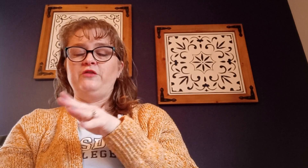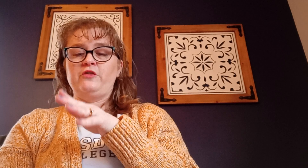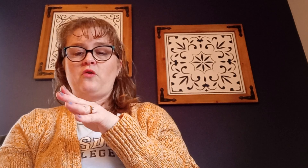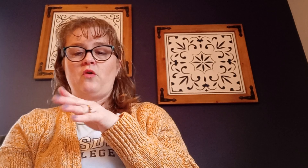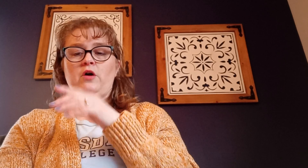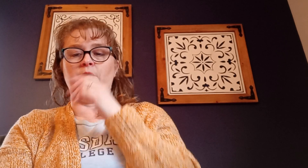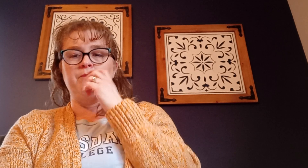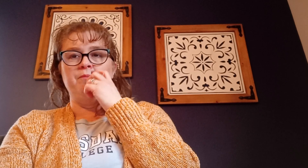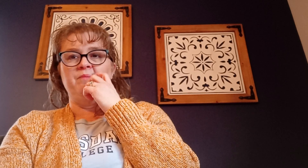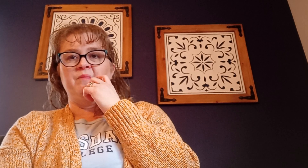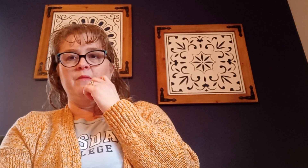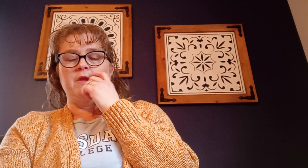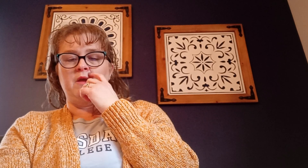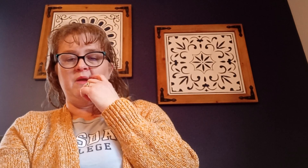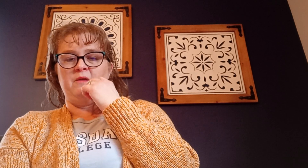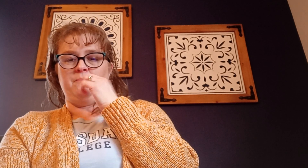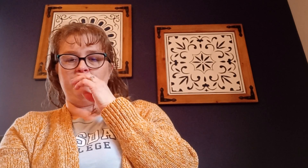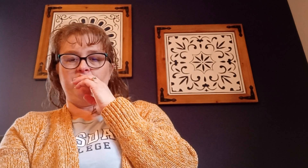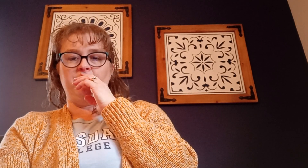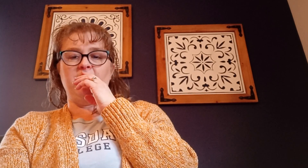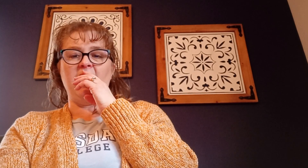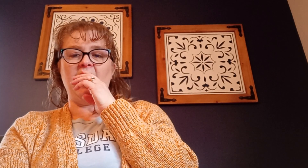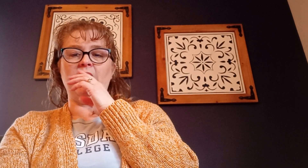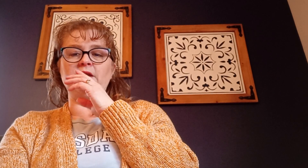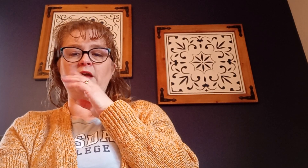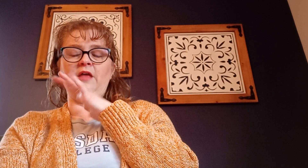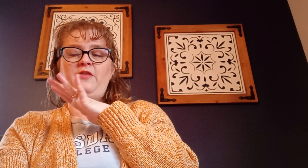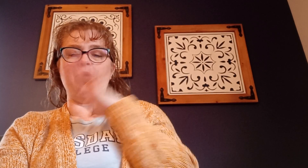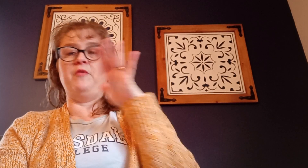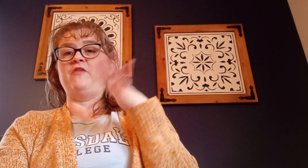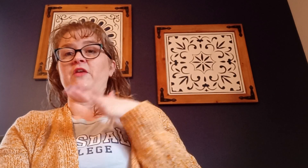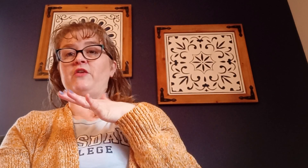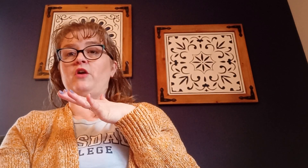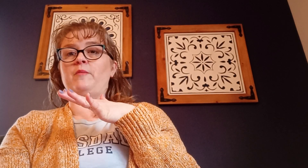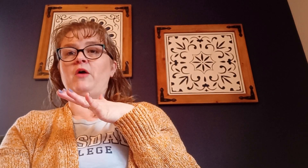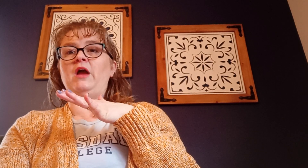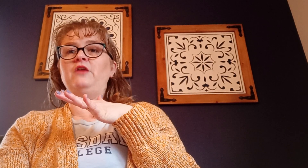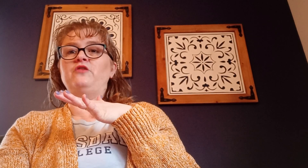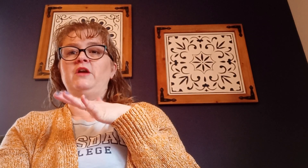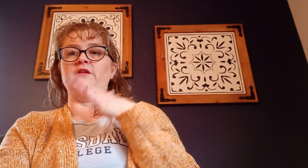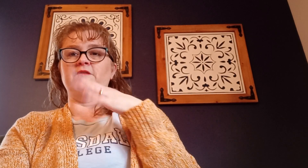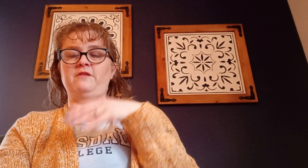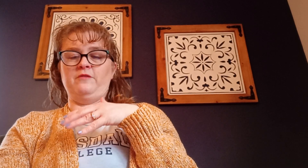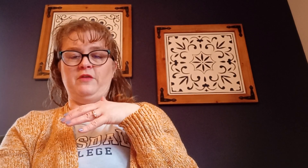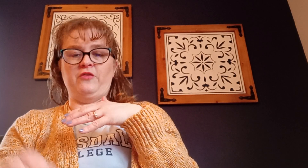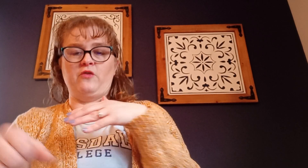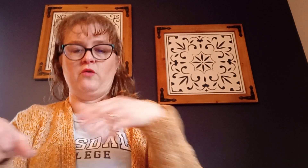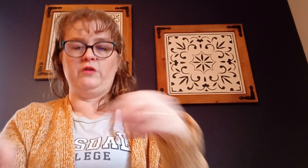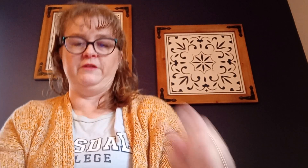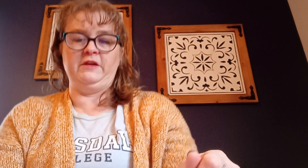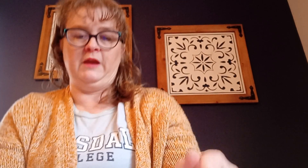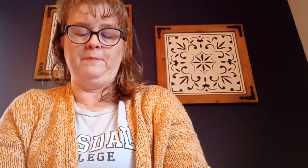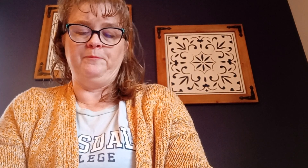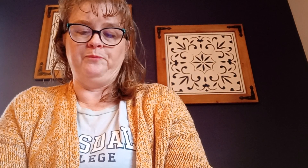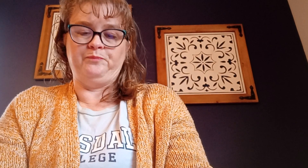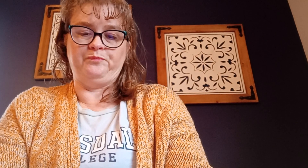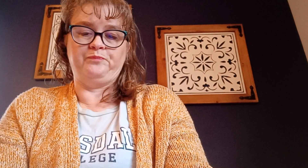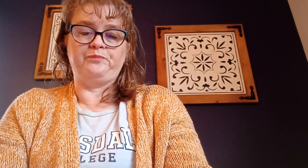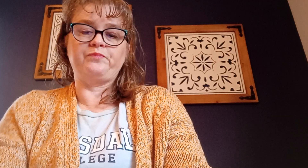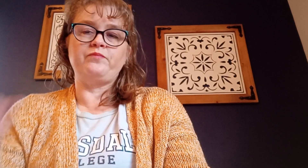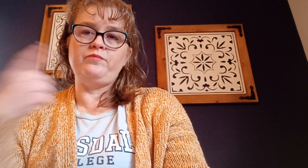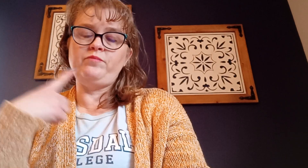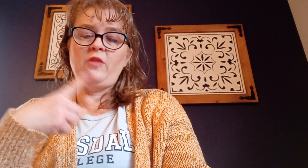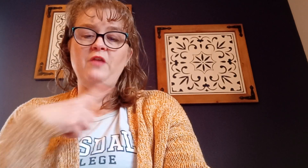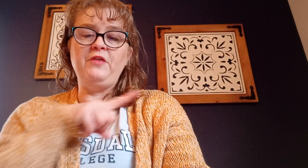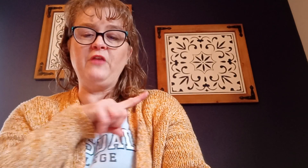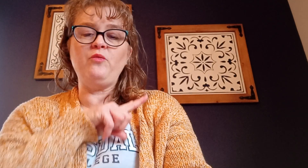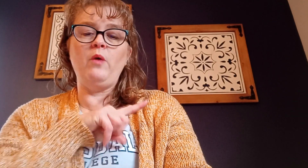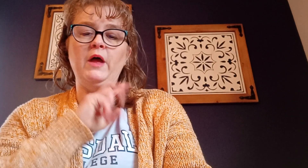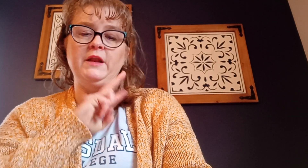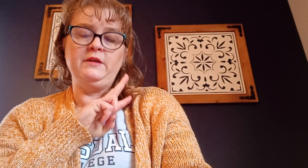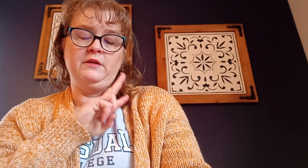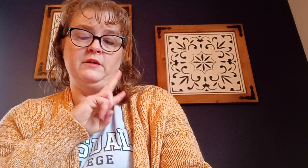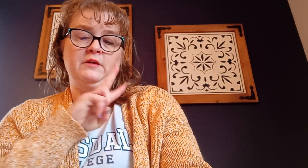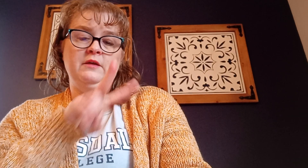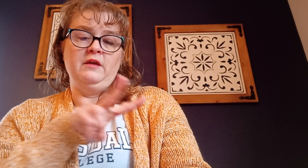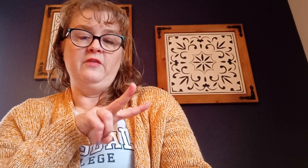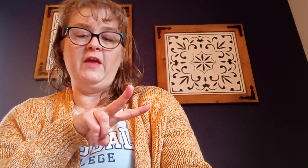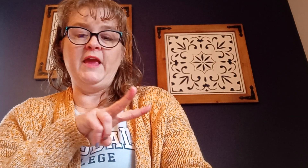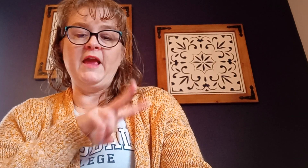the coral, and they provide the carbohydrates that the corals need. So that's one. They can